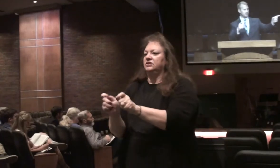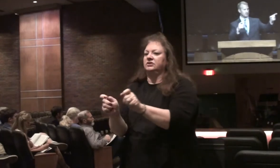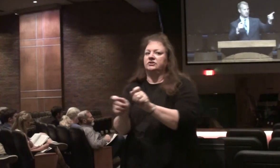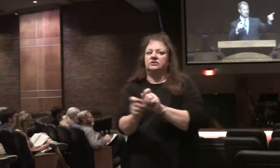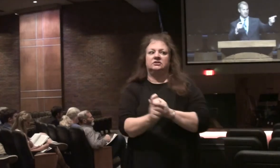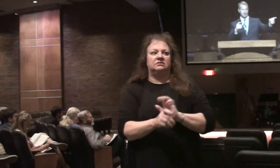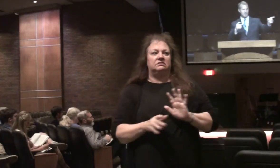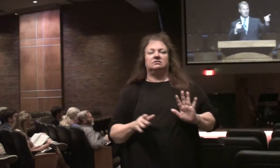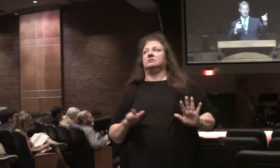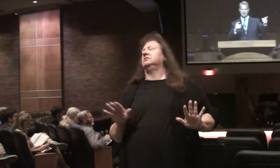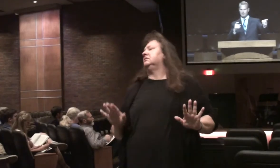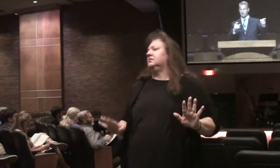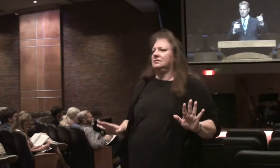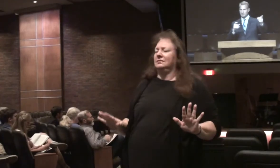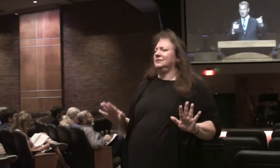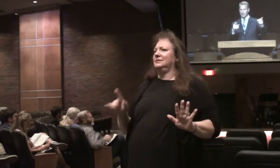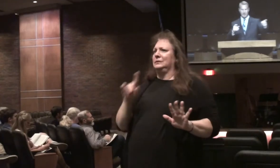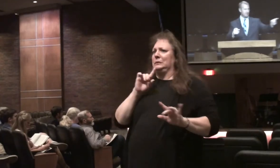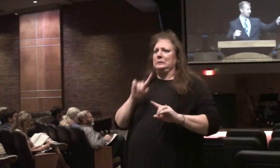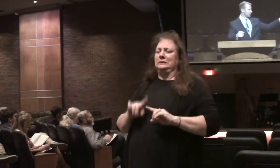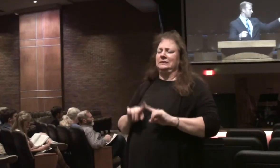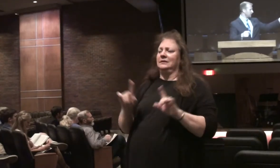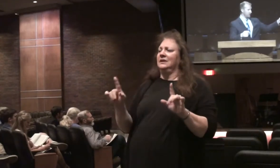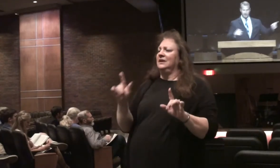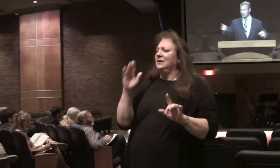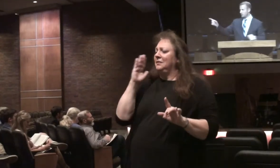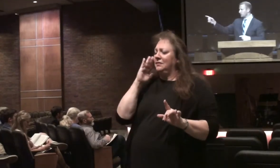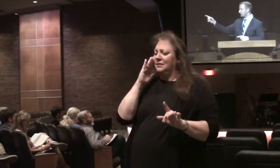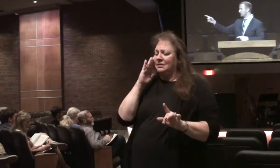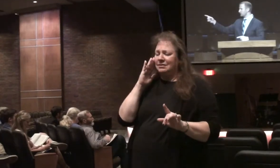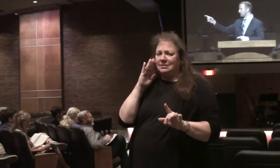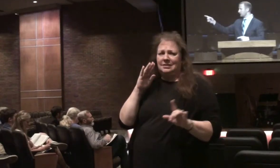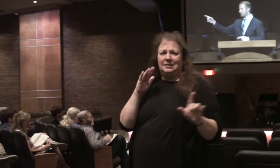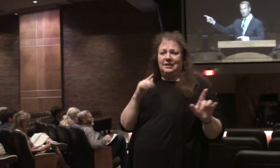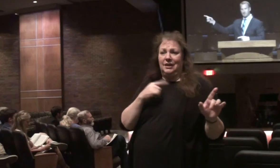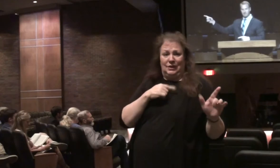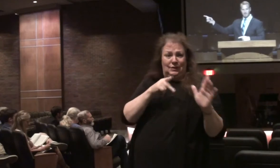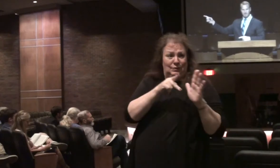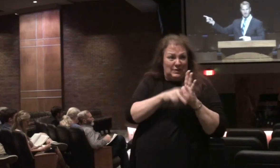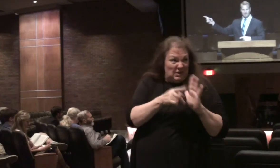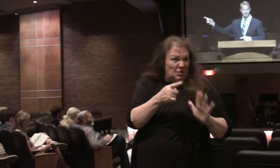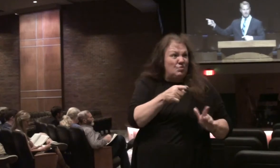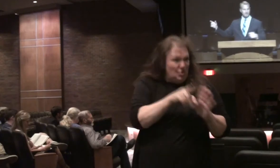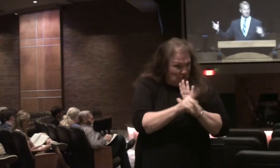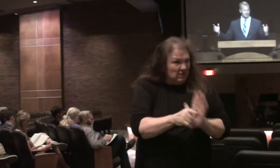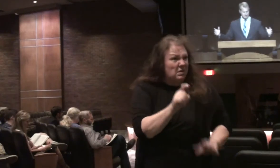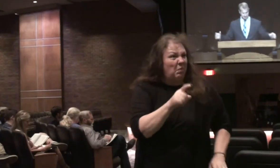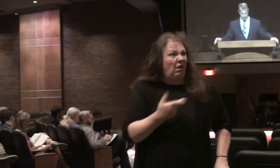purposely twisted it or didn't purposely twist it. And before you know it, someone over here is a murderer.